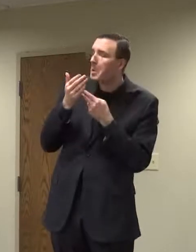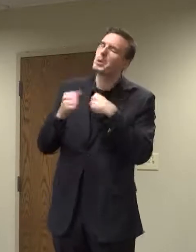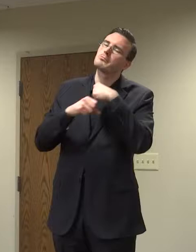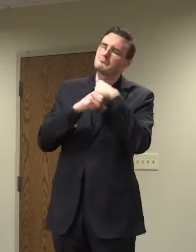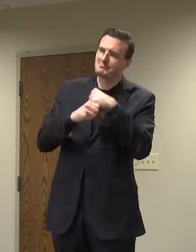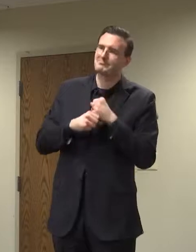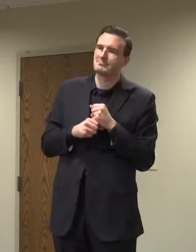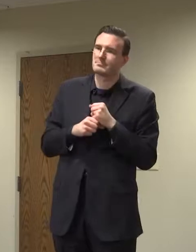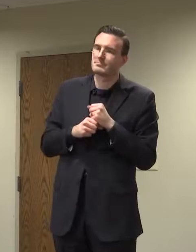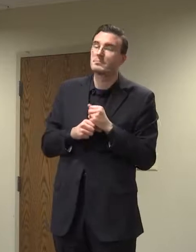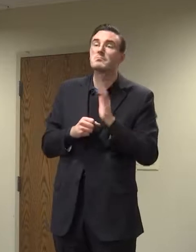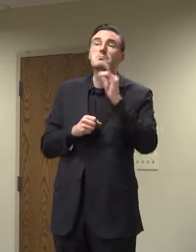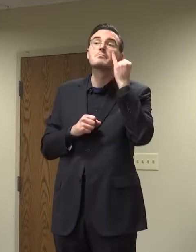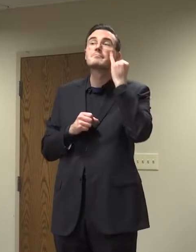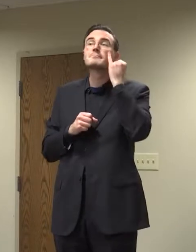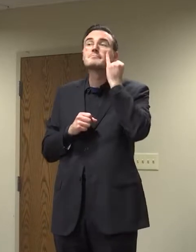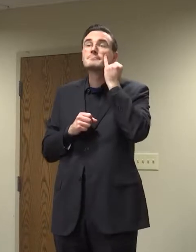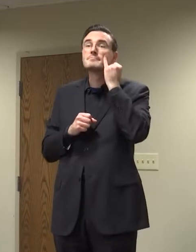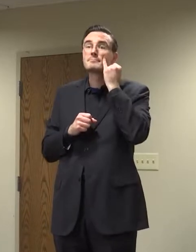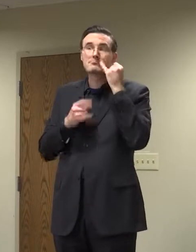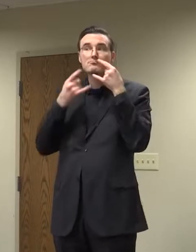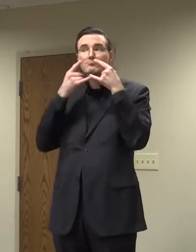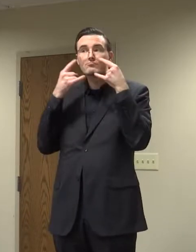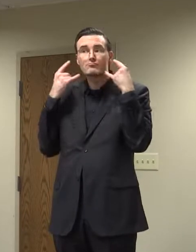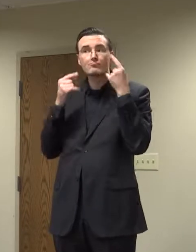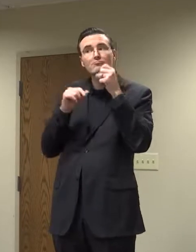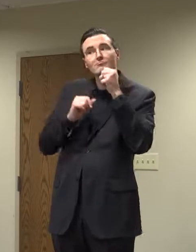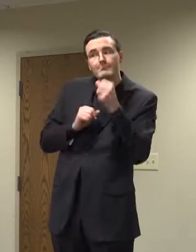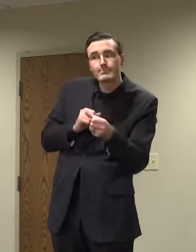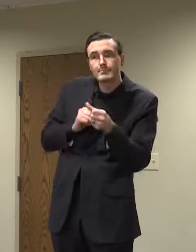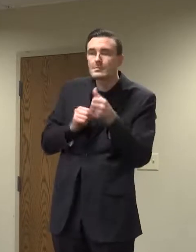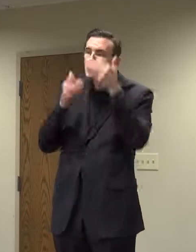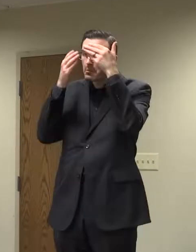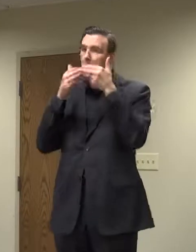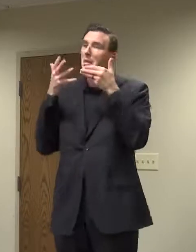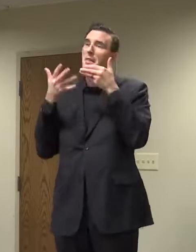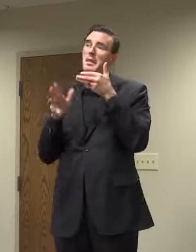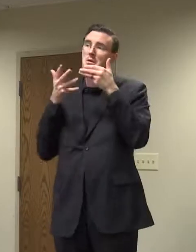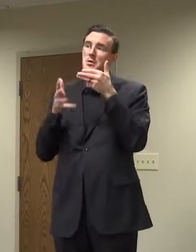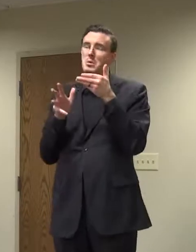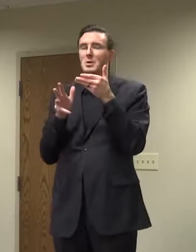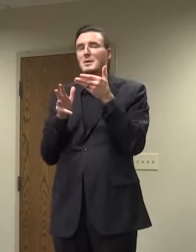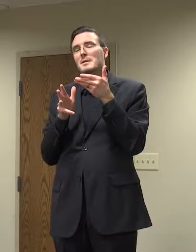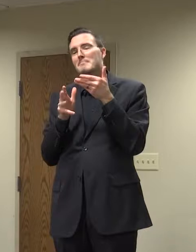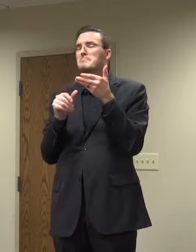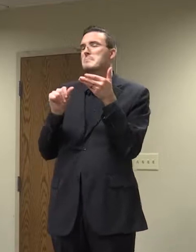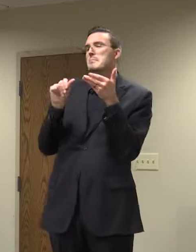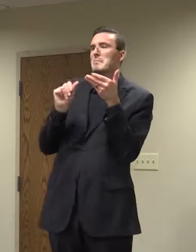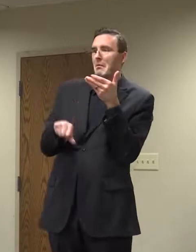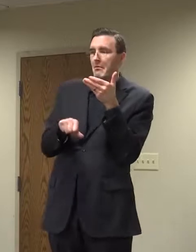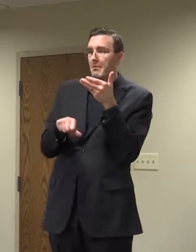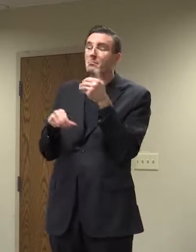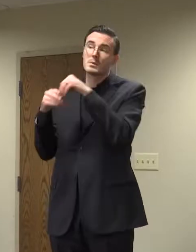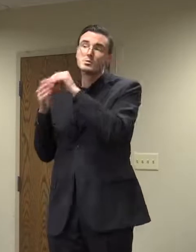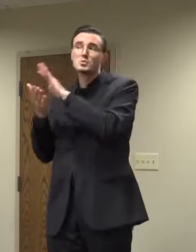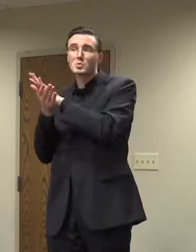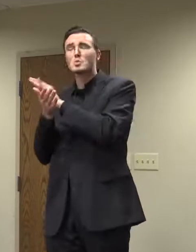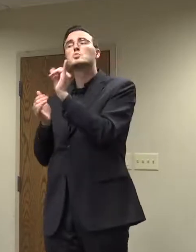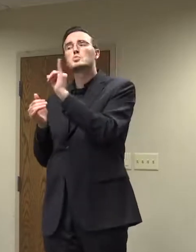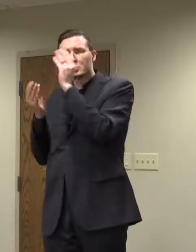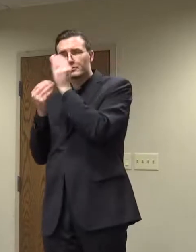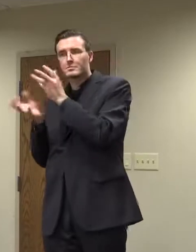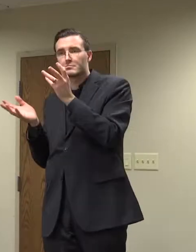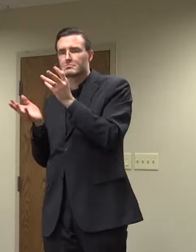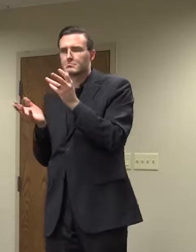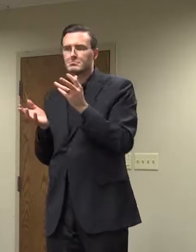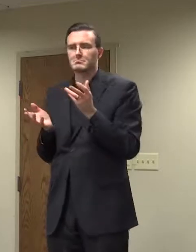cloth face covering, a face shield should be an appropriate device. We use those in the schools as well. I'm not sure, we have not issued guidance that that's